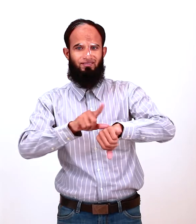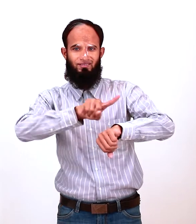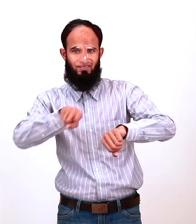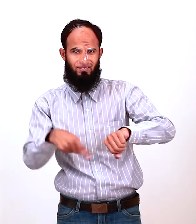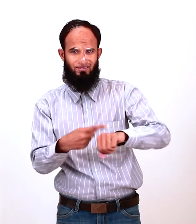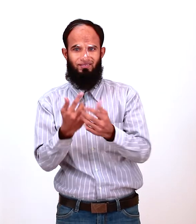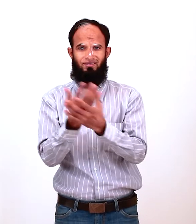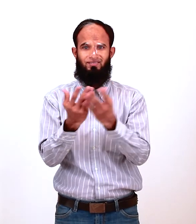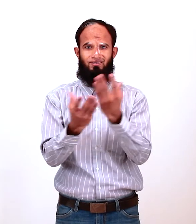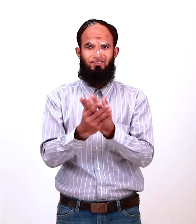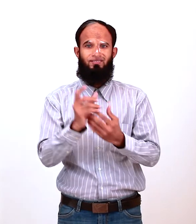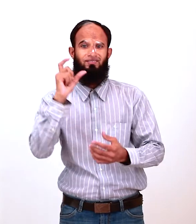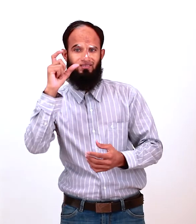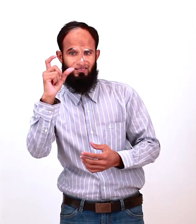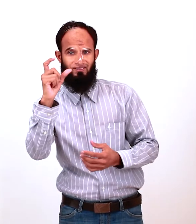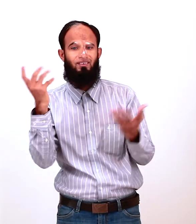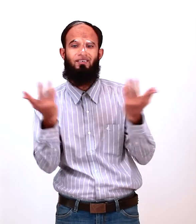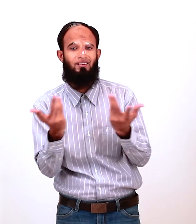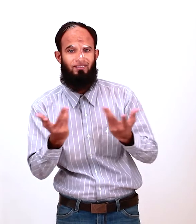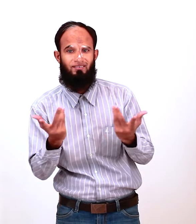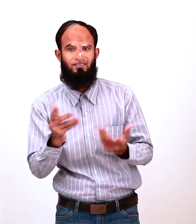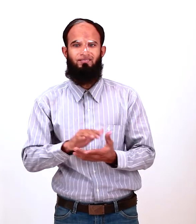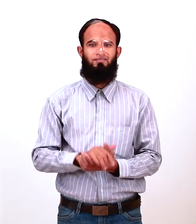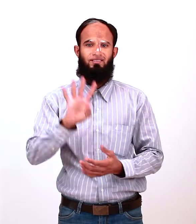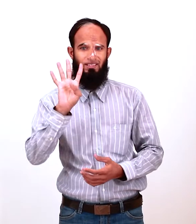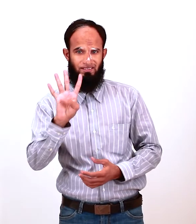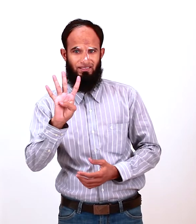The hour hand is pointed at 4.